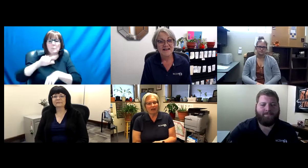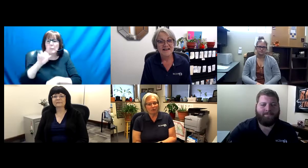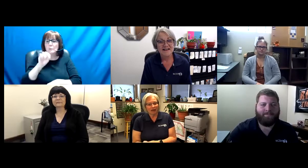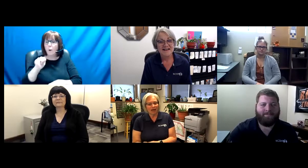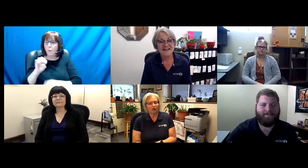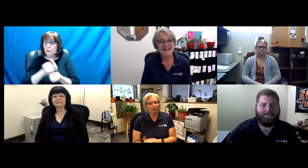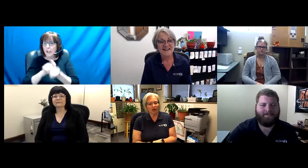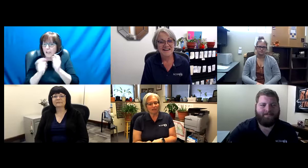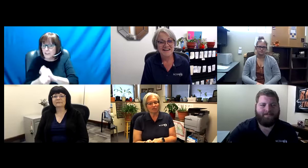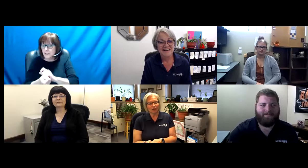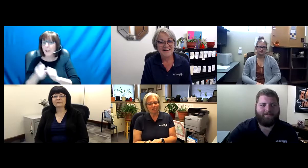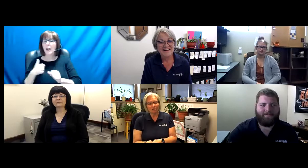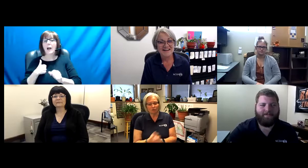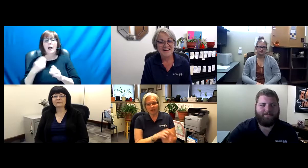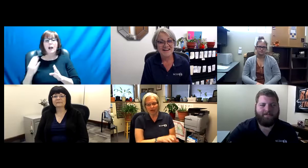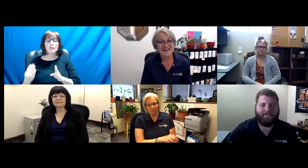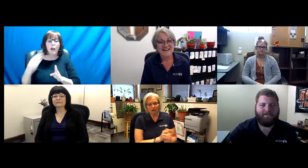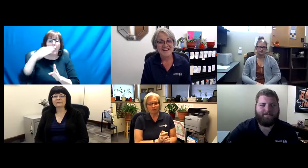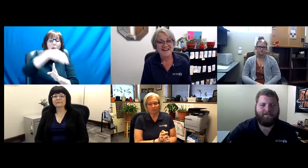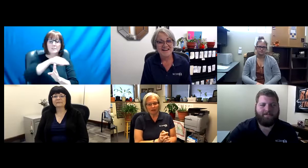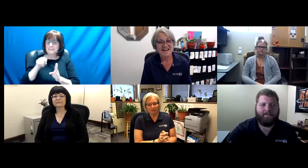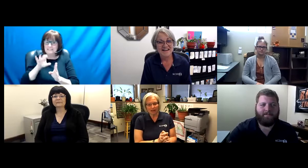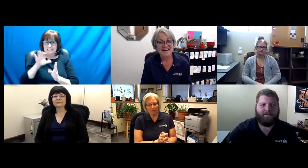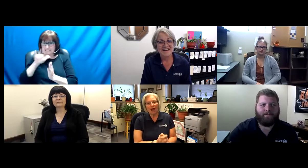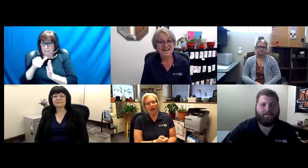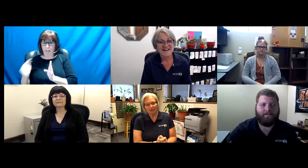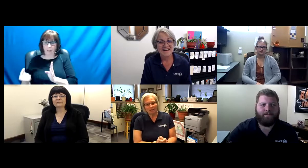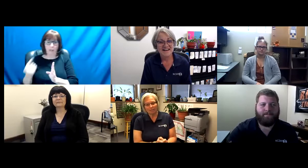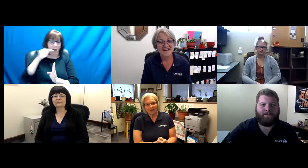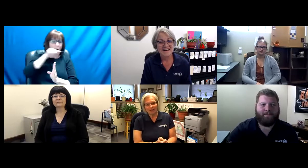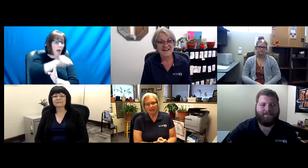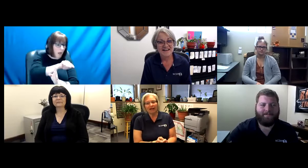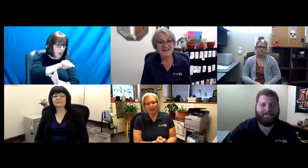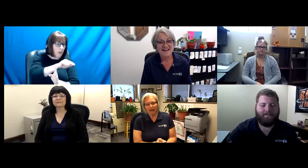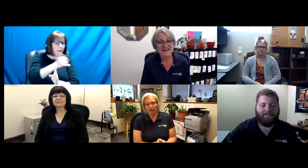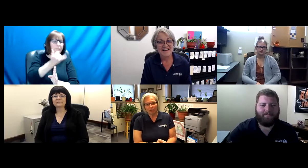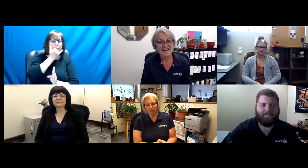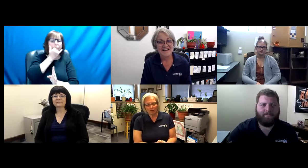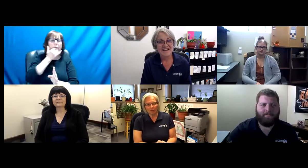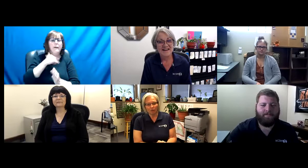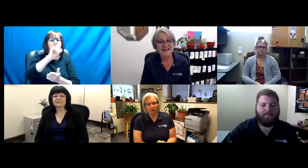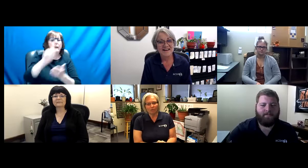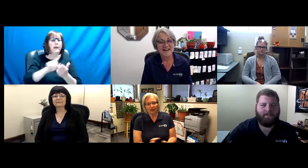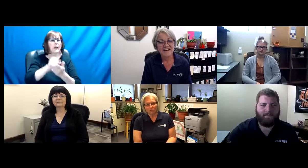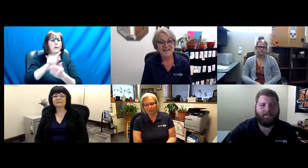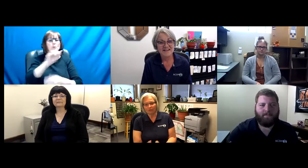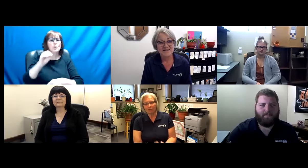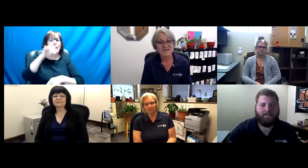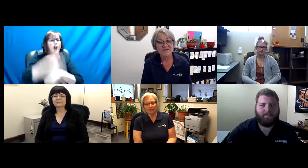when I cross from central time over to mountain time, I end up being an hour early for my appointment, my